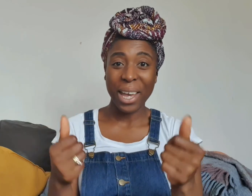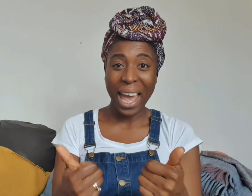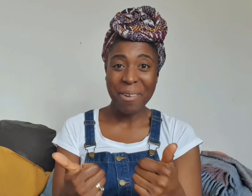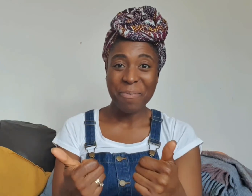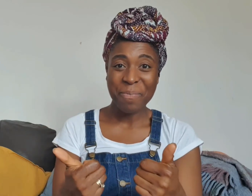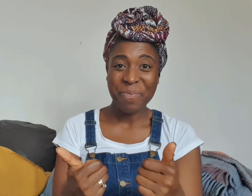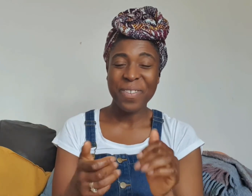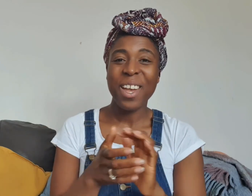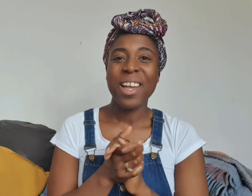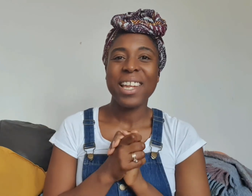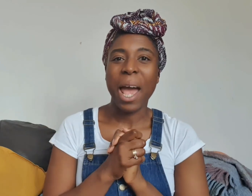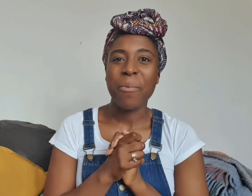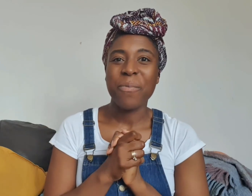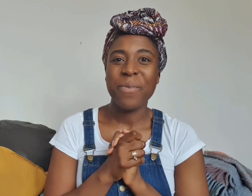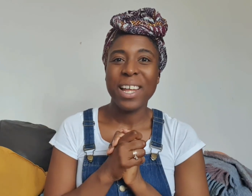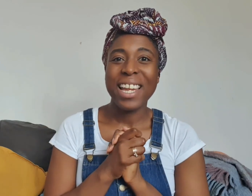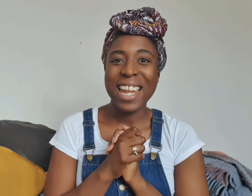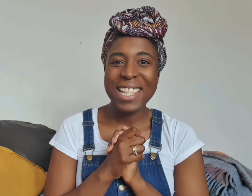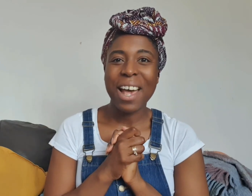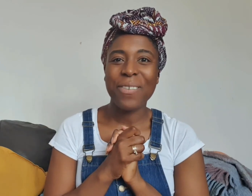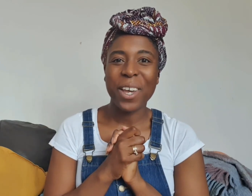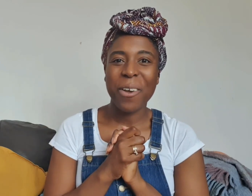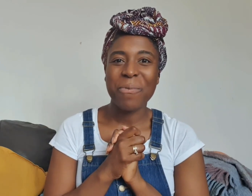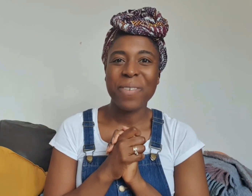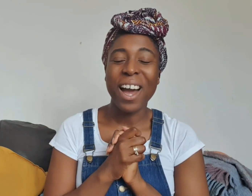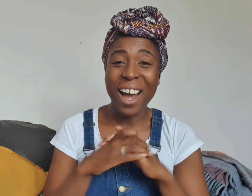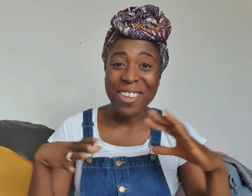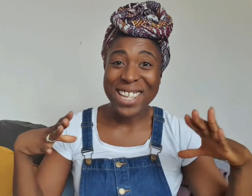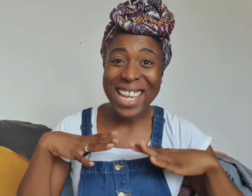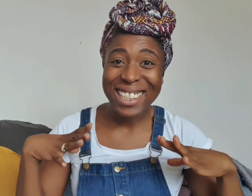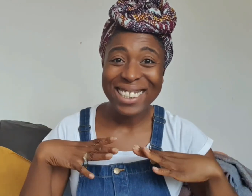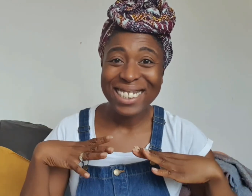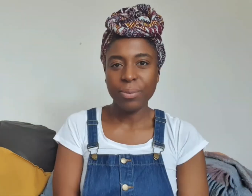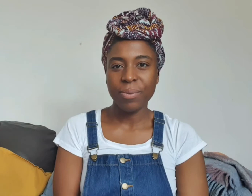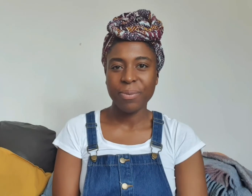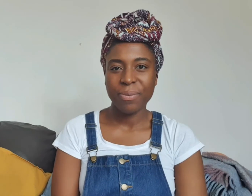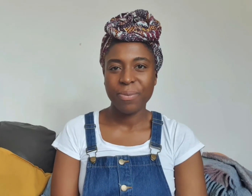Okay? Now, let's have a go. Are you ready?